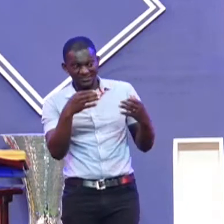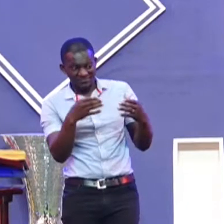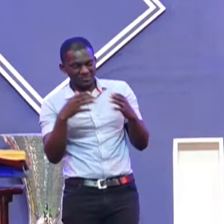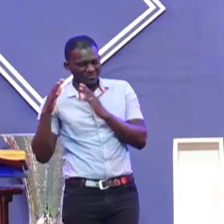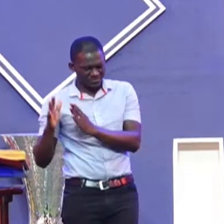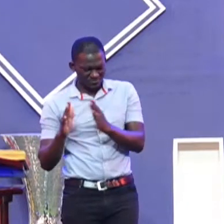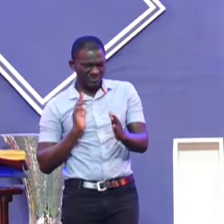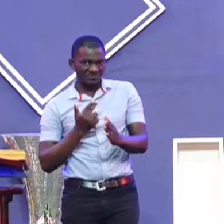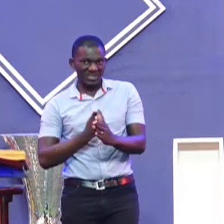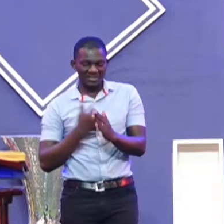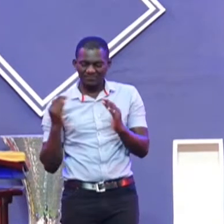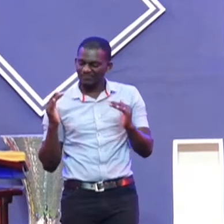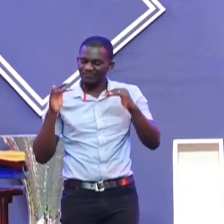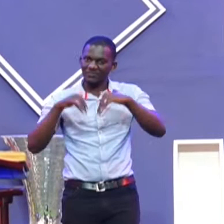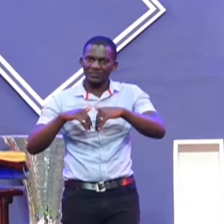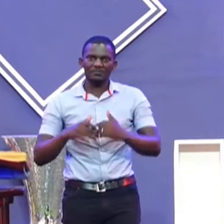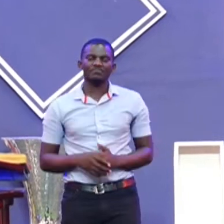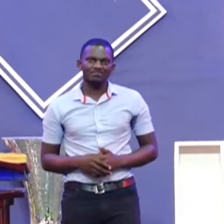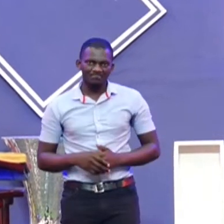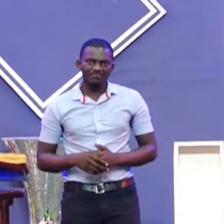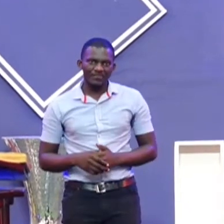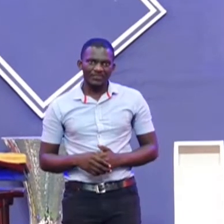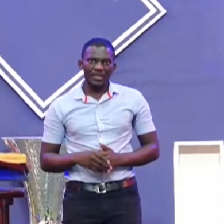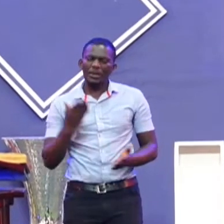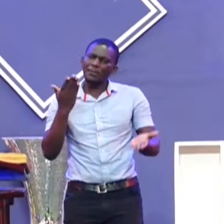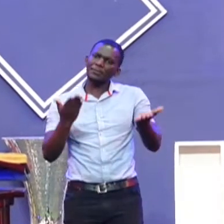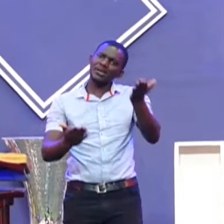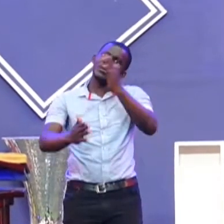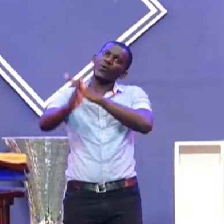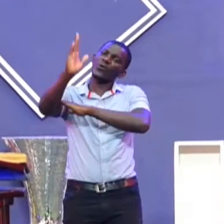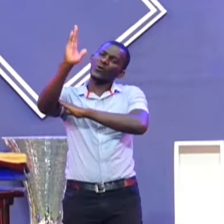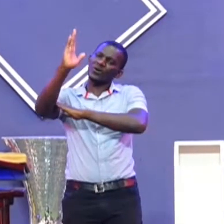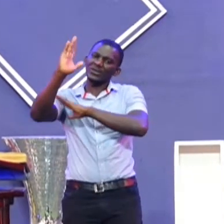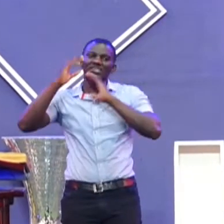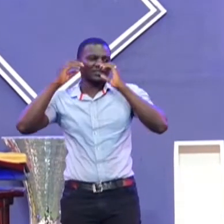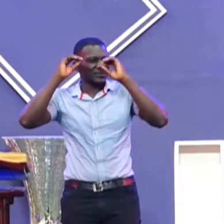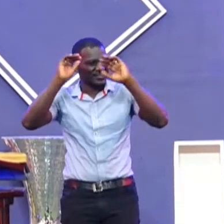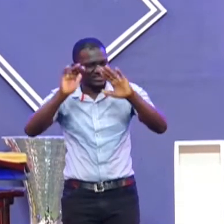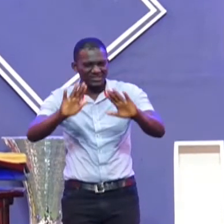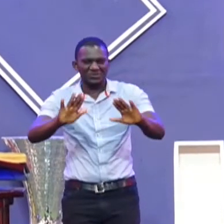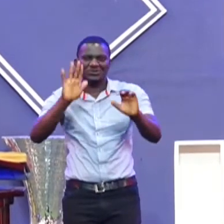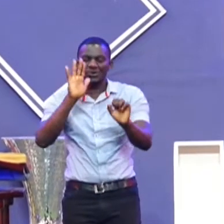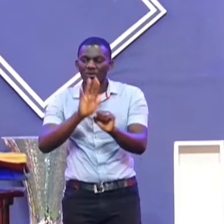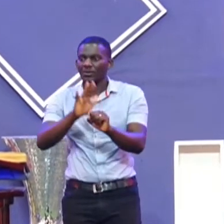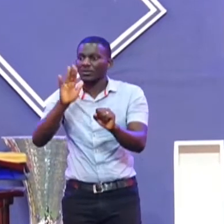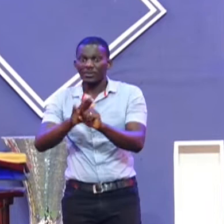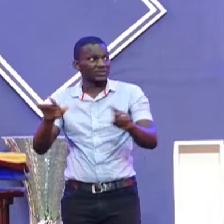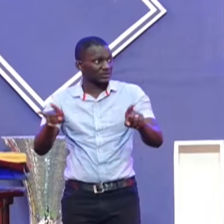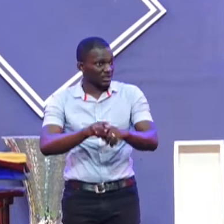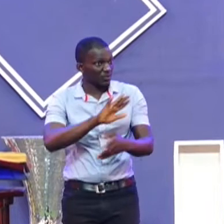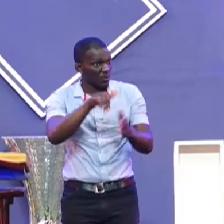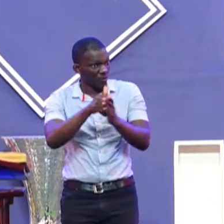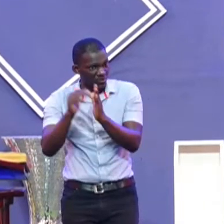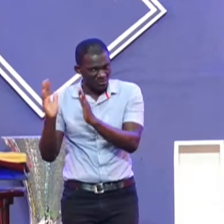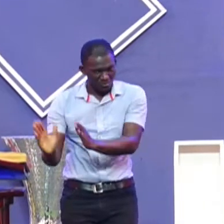and you prepared for us this conference. Mukama abatuwere nyo mukisa. May the Lord bless you so much. Atena abateste sibo